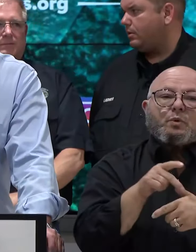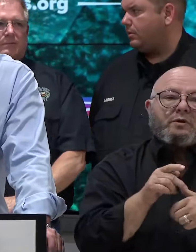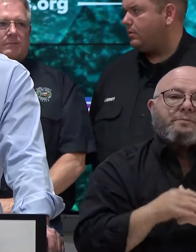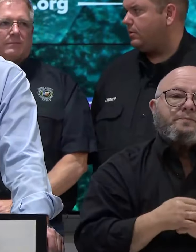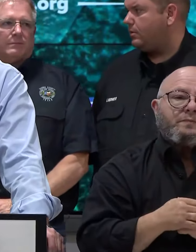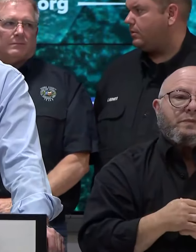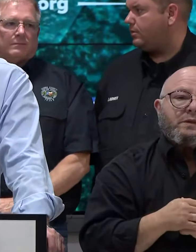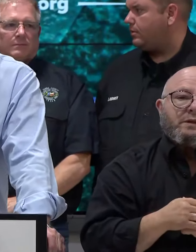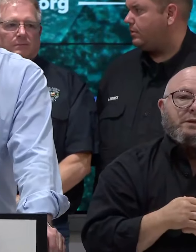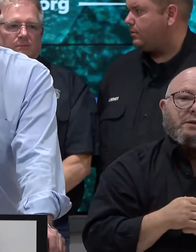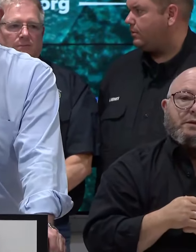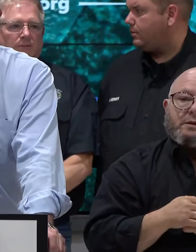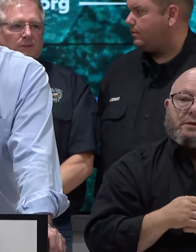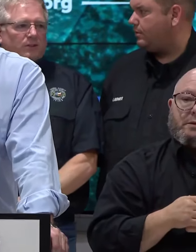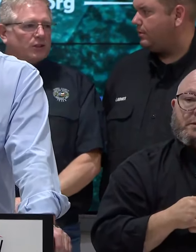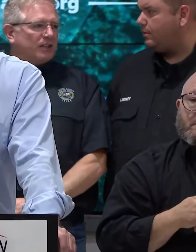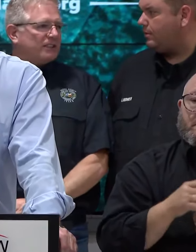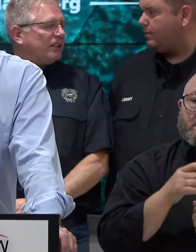I'll take that. Yeah.